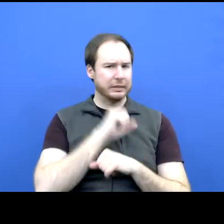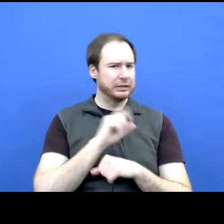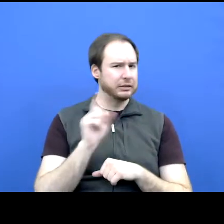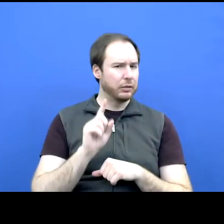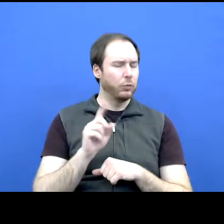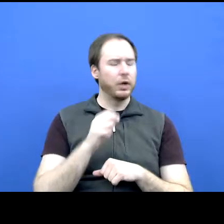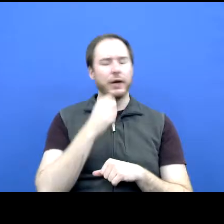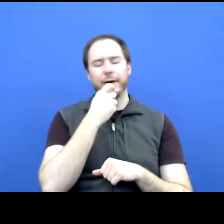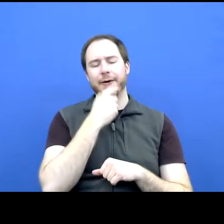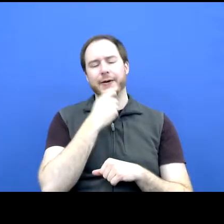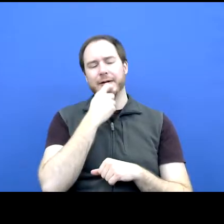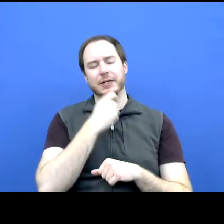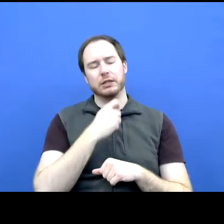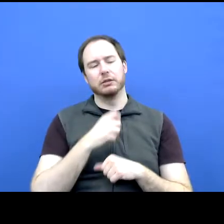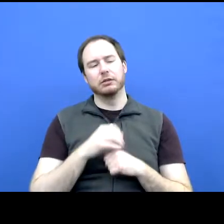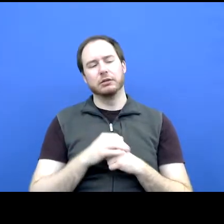somehow.